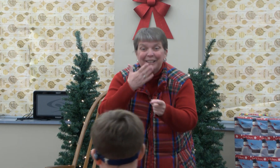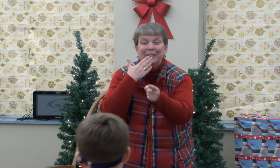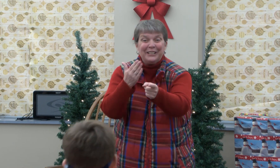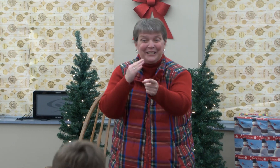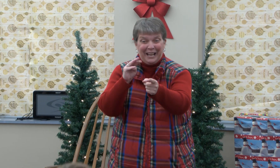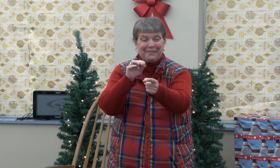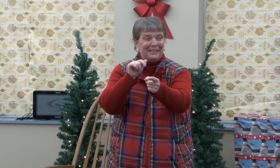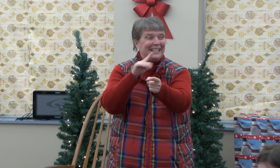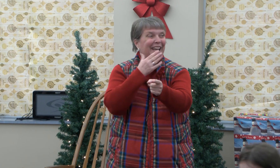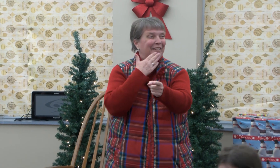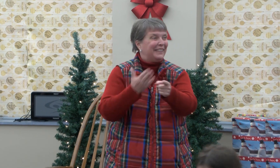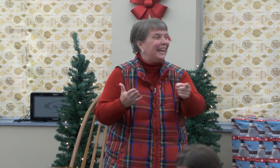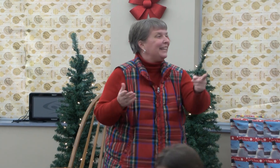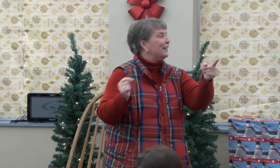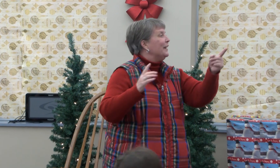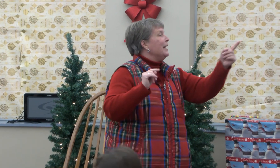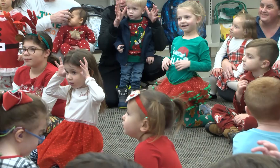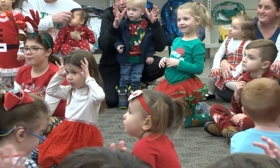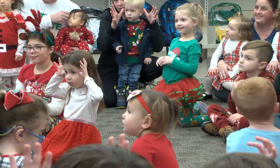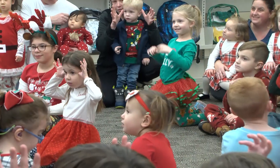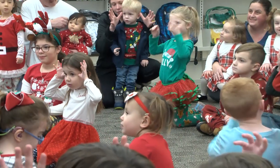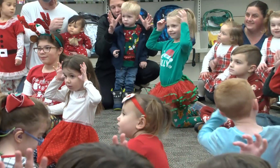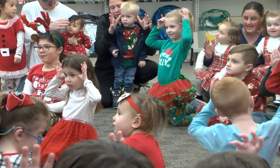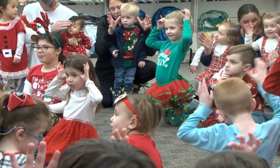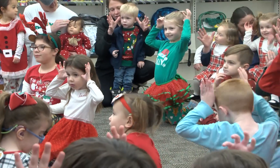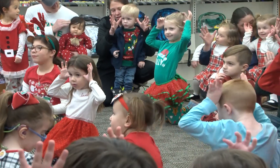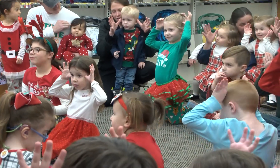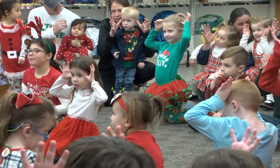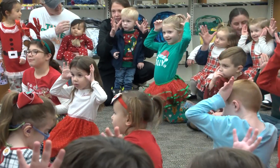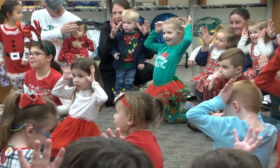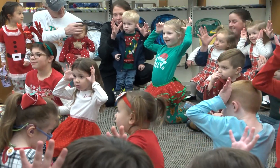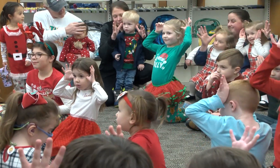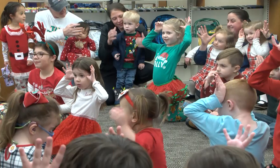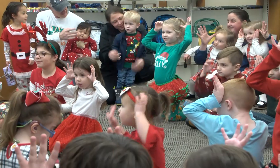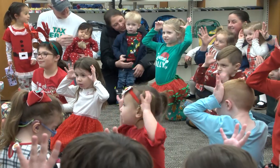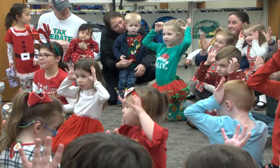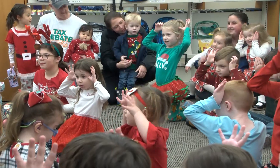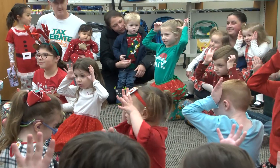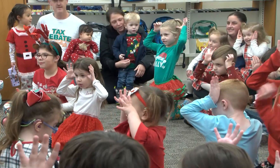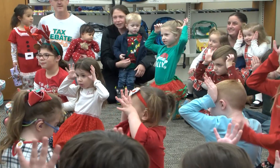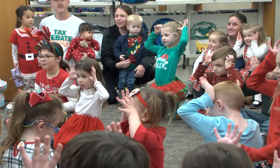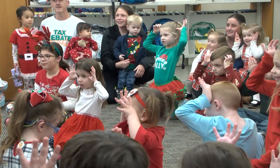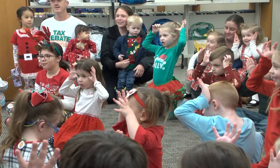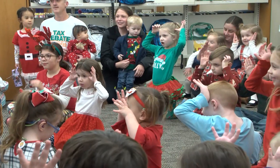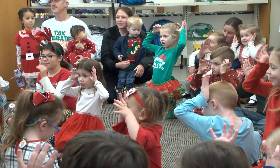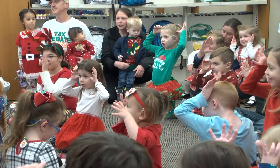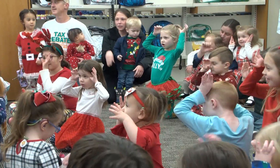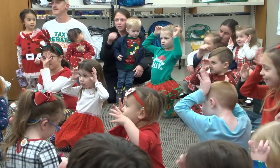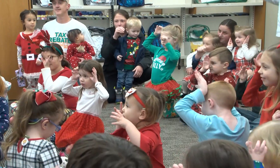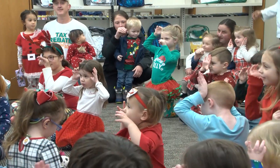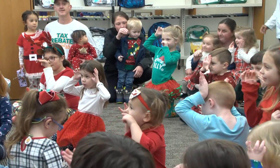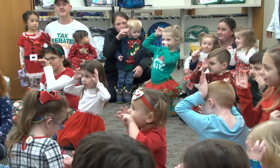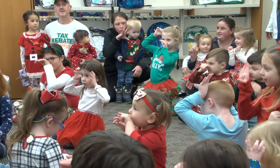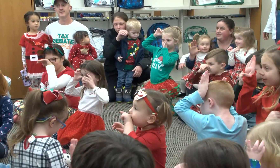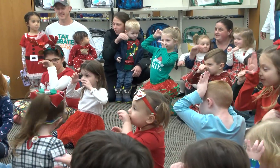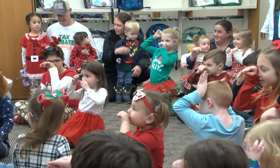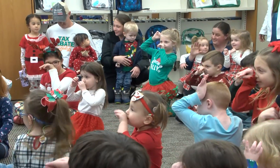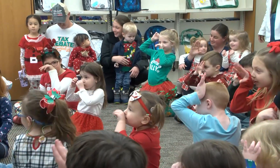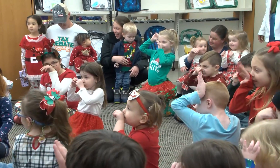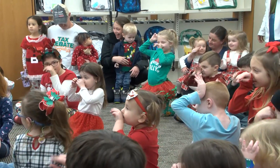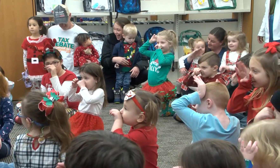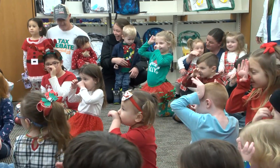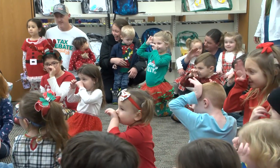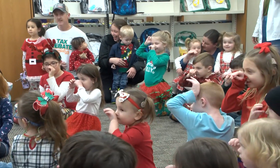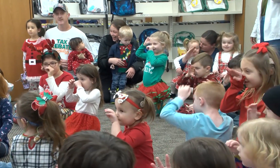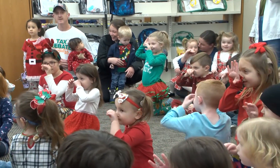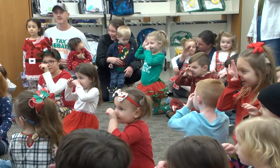Yes? Good job, Mateo. Thank you. Reindeer, very good. And can we do Rudolph? Can everybody make that